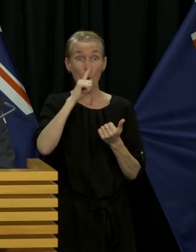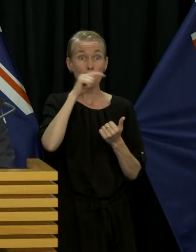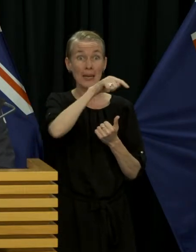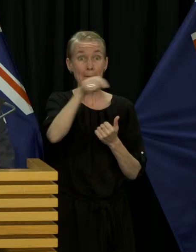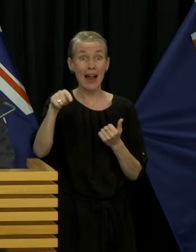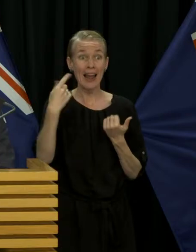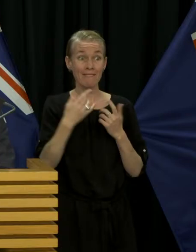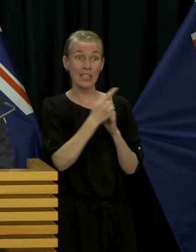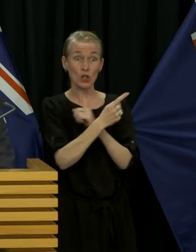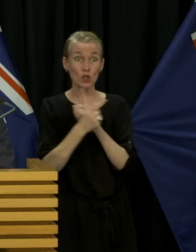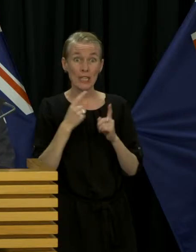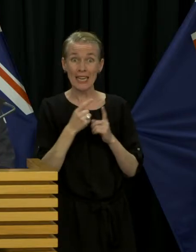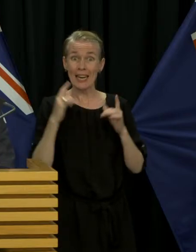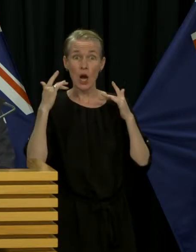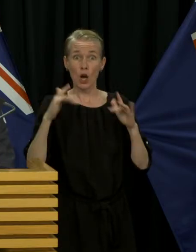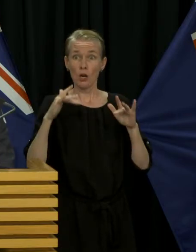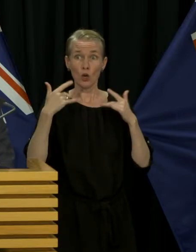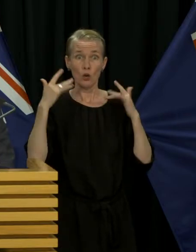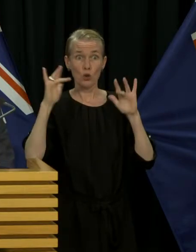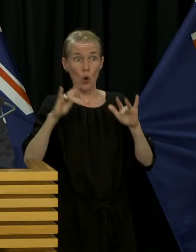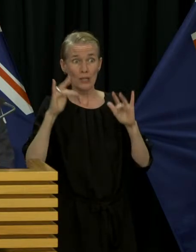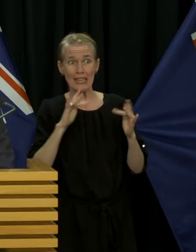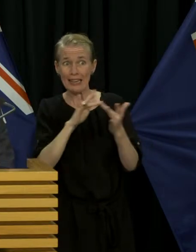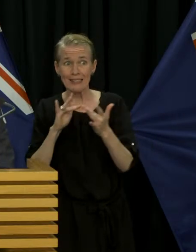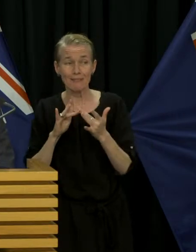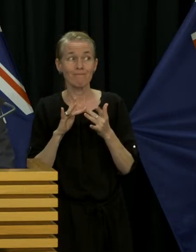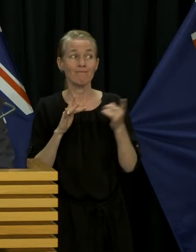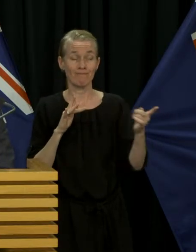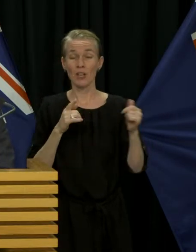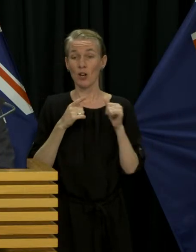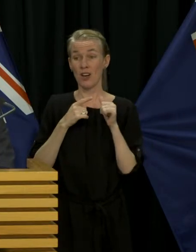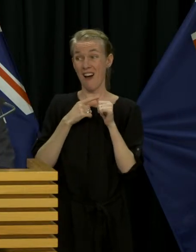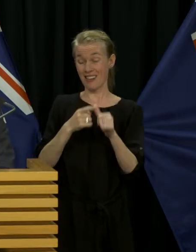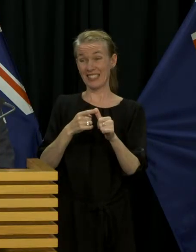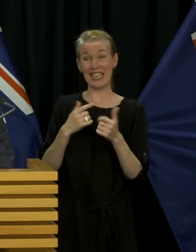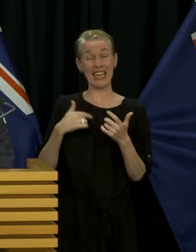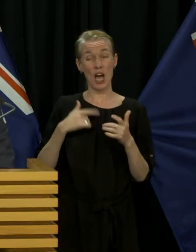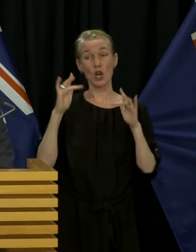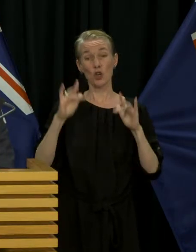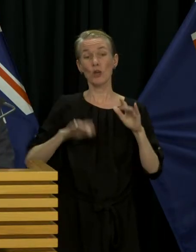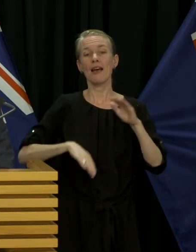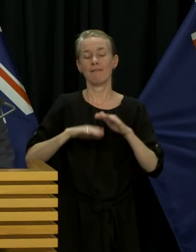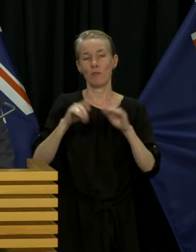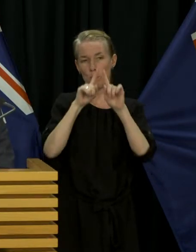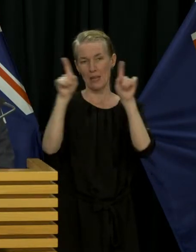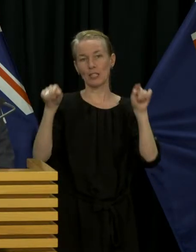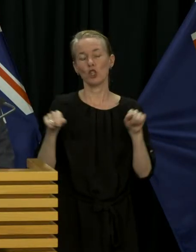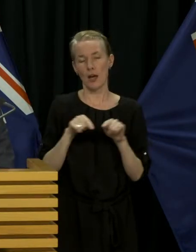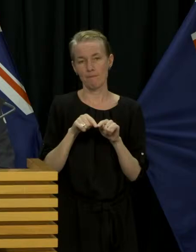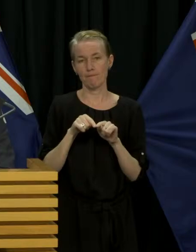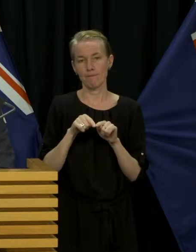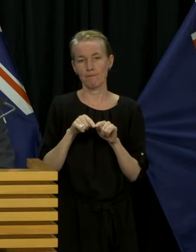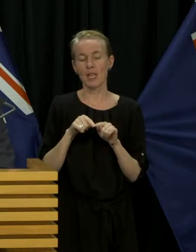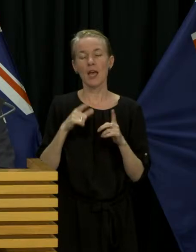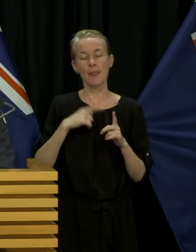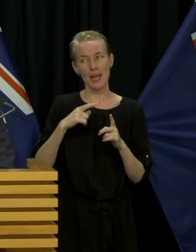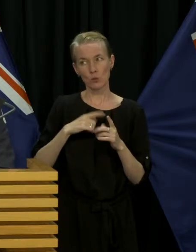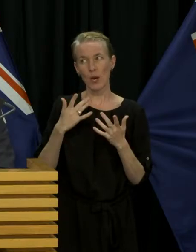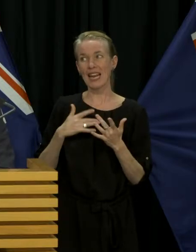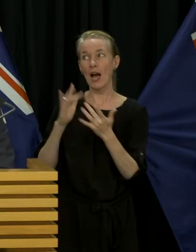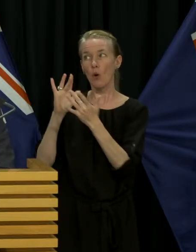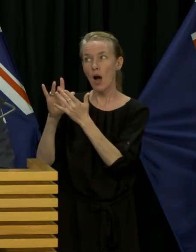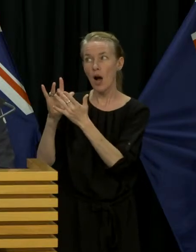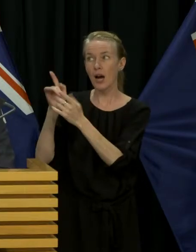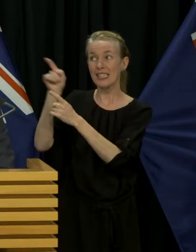Zealand? Not as yet, and that's what we're seeking, working both those channels to be able to talk directly with the